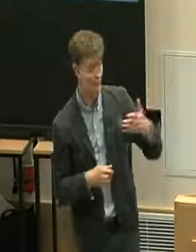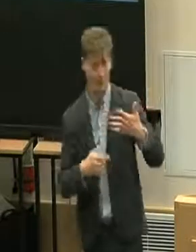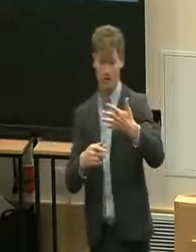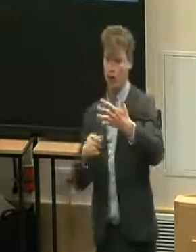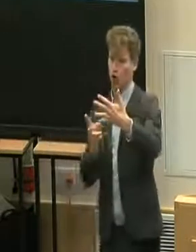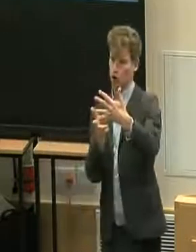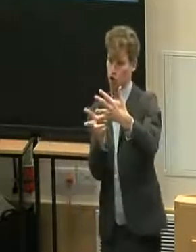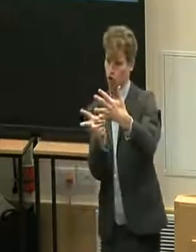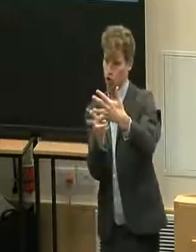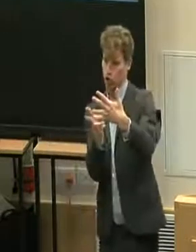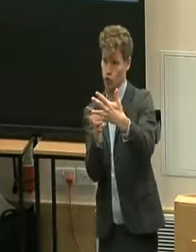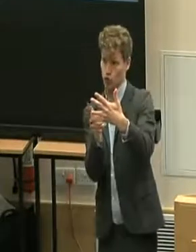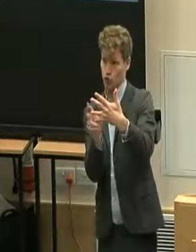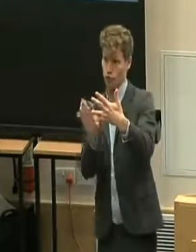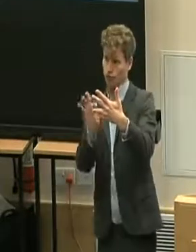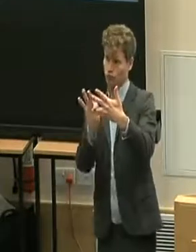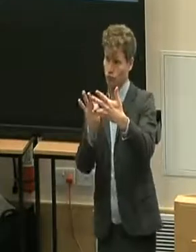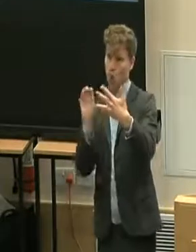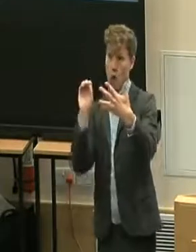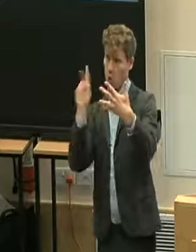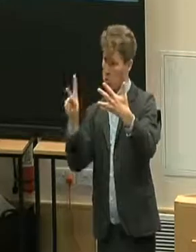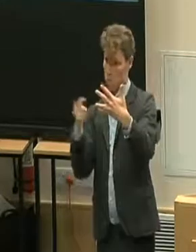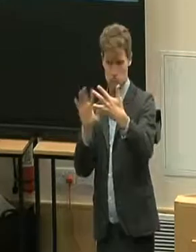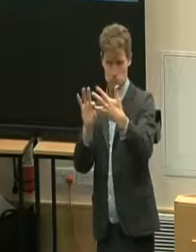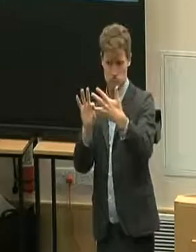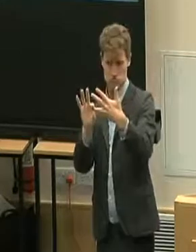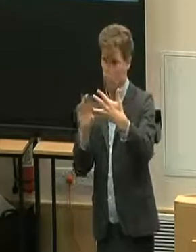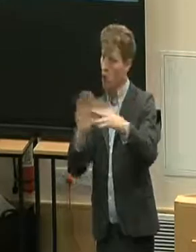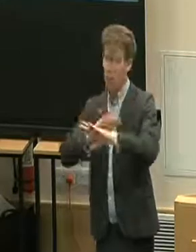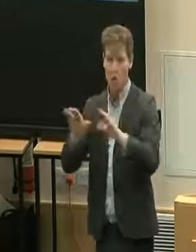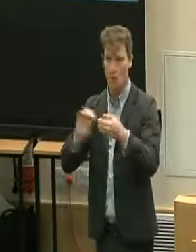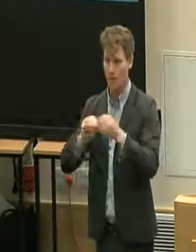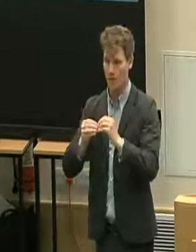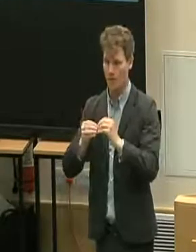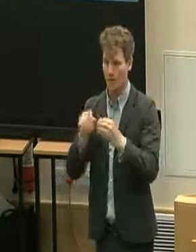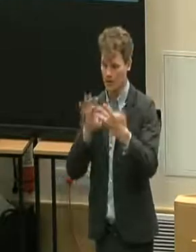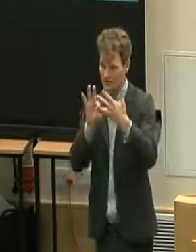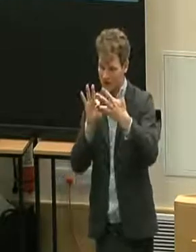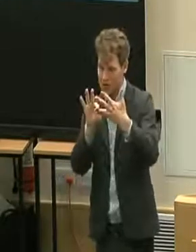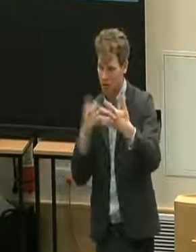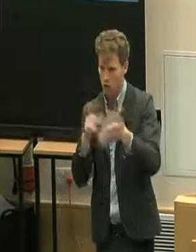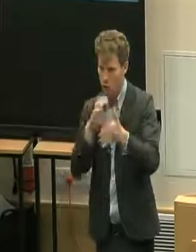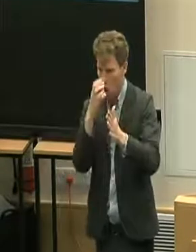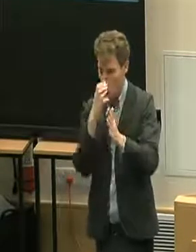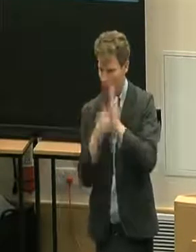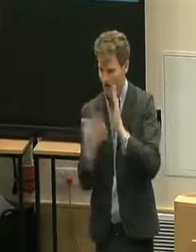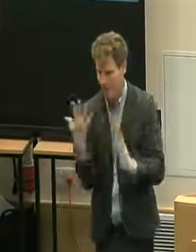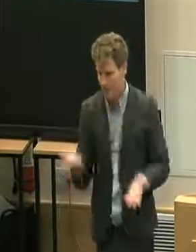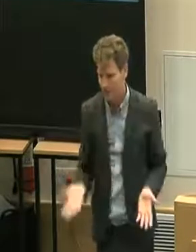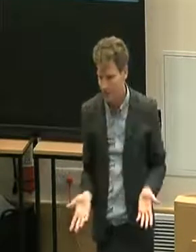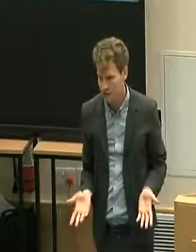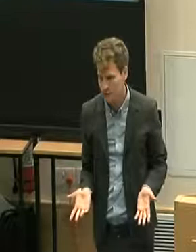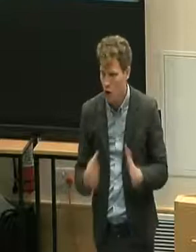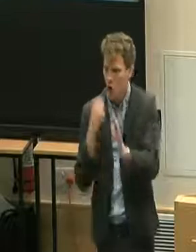non-discrimination and equality of opportunity. I have no problem doing so because that's Article 5. Article 5